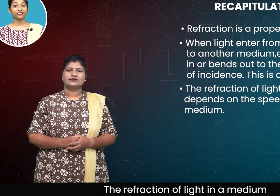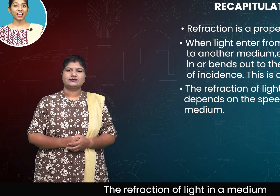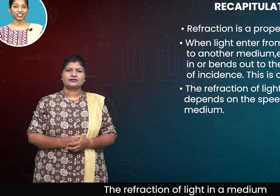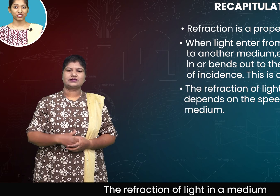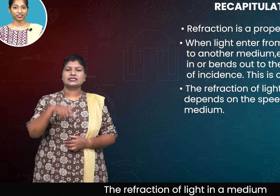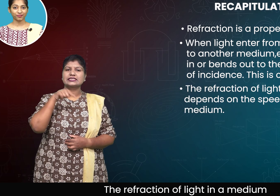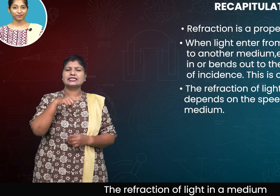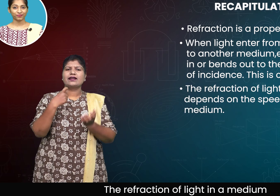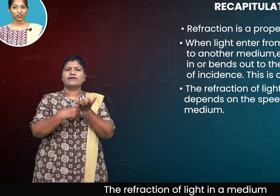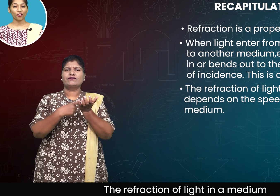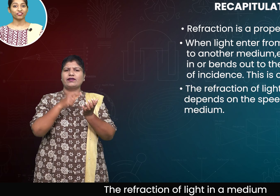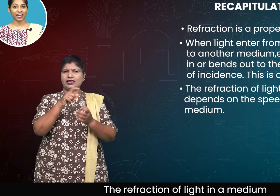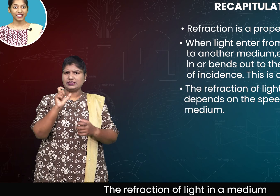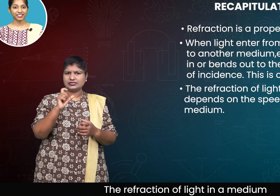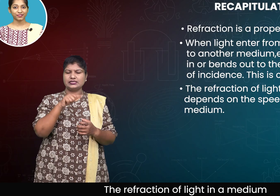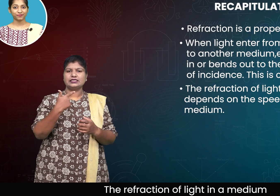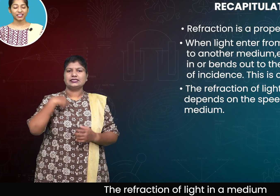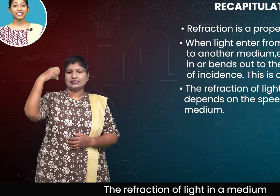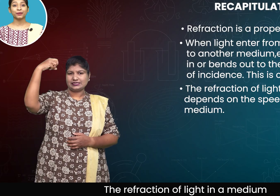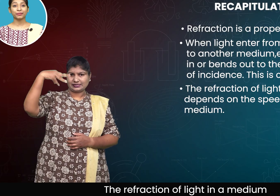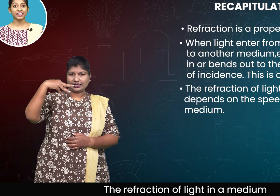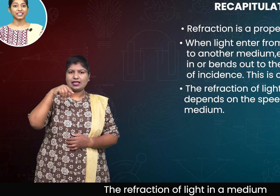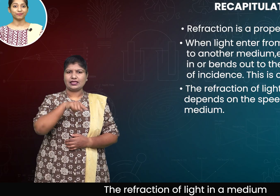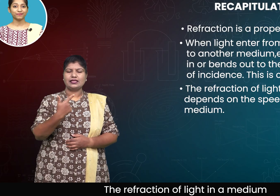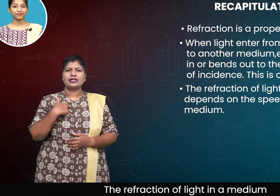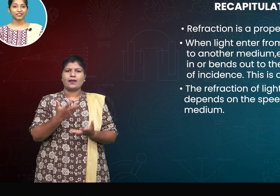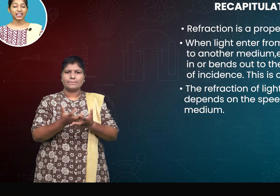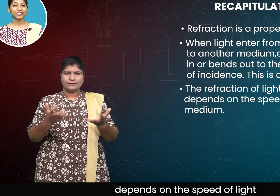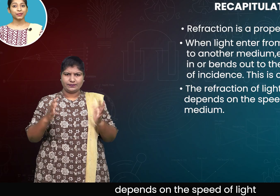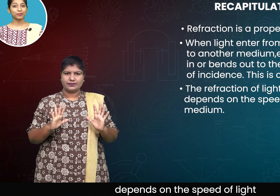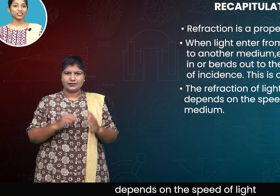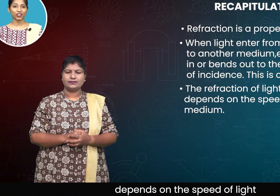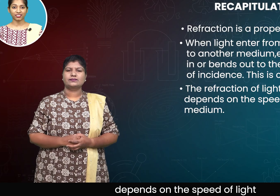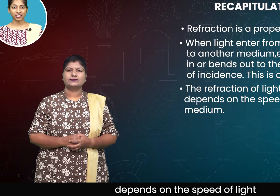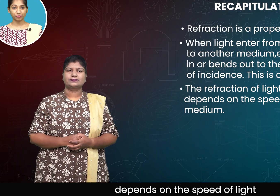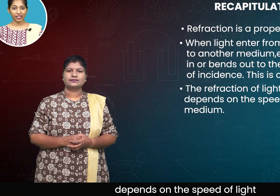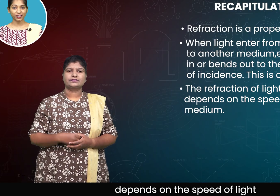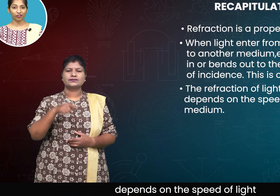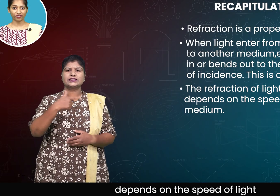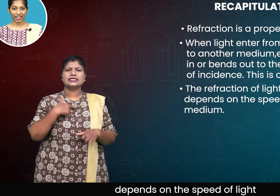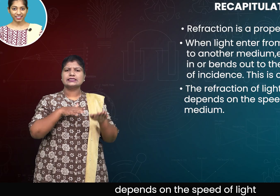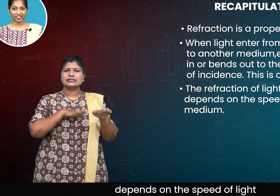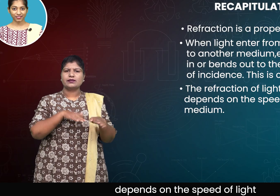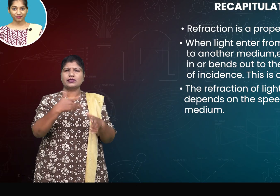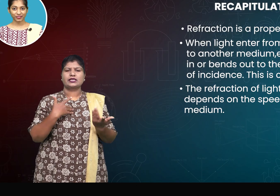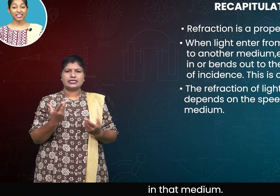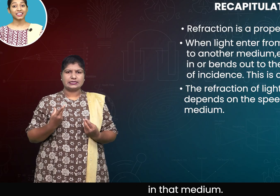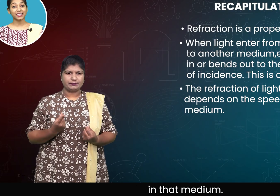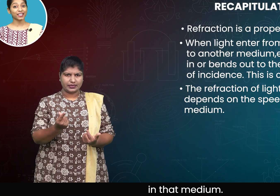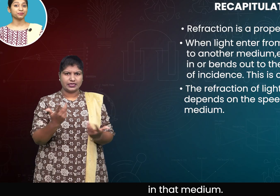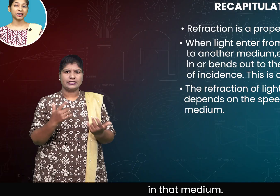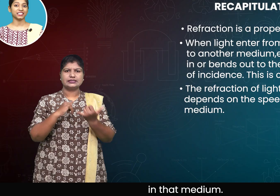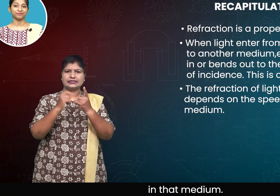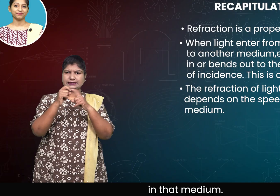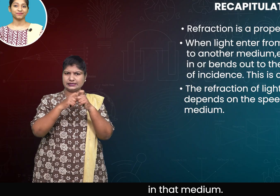The refraction of light in a medium depends on the speed of light in